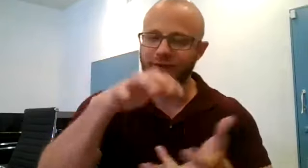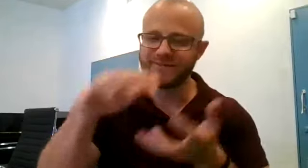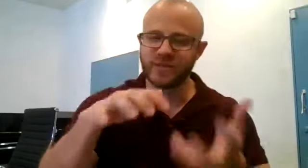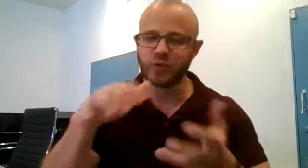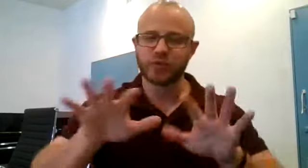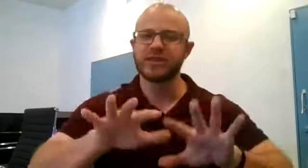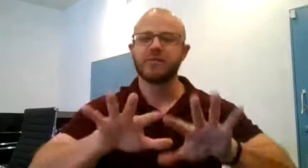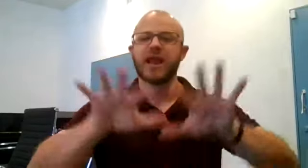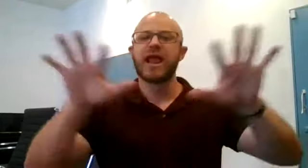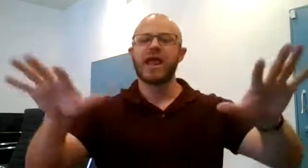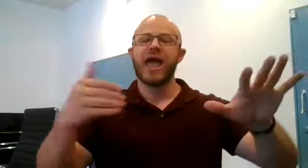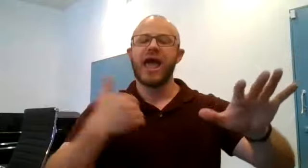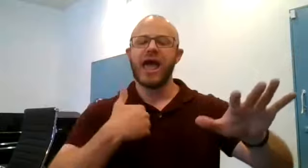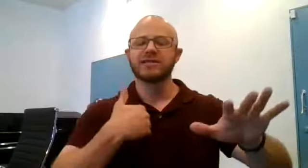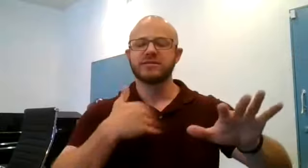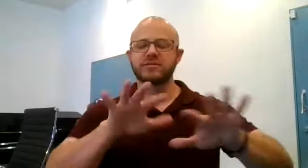I know it's a little confusing.